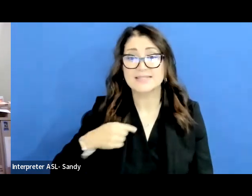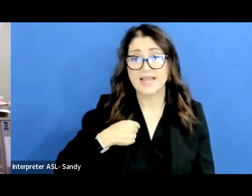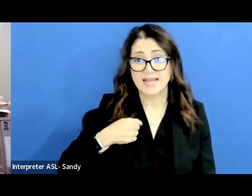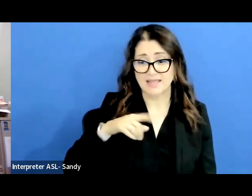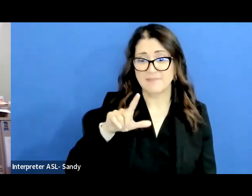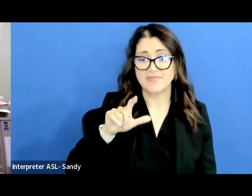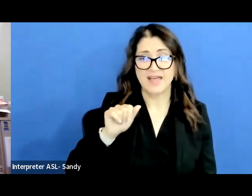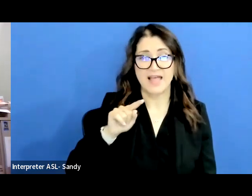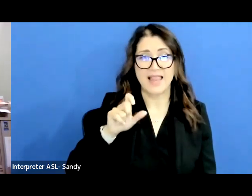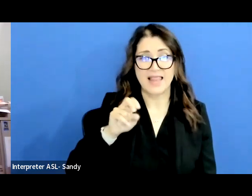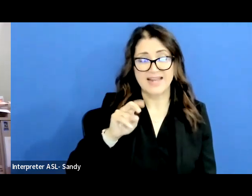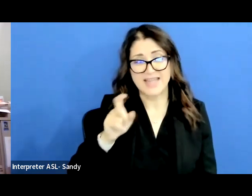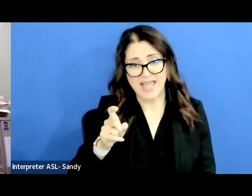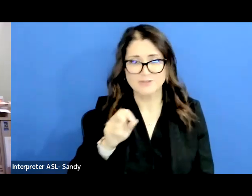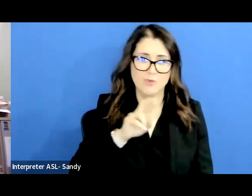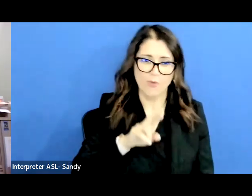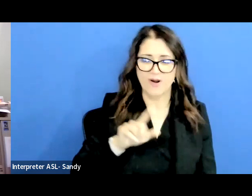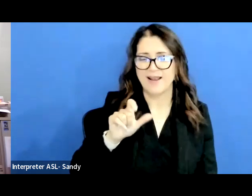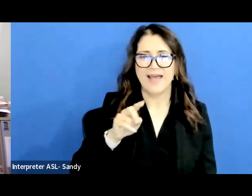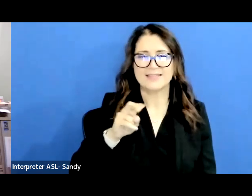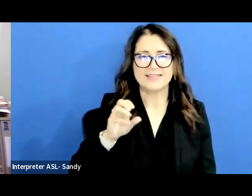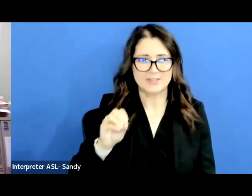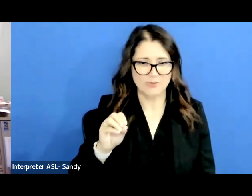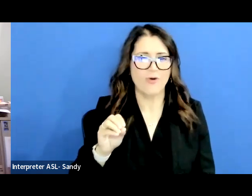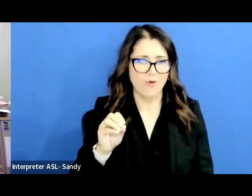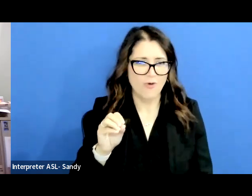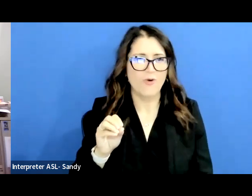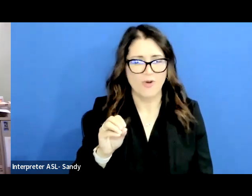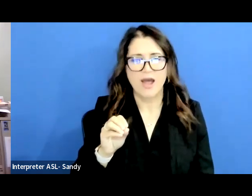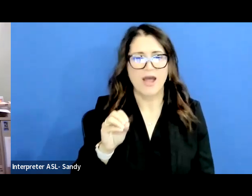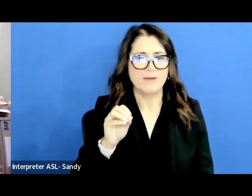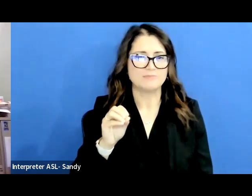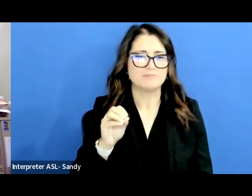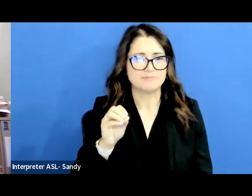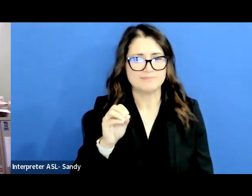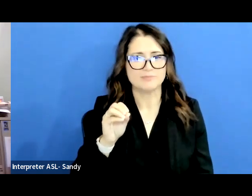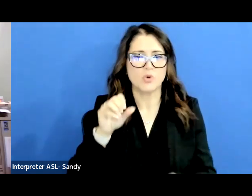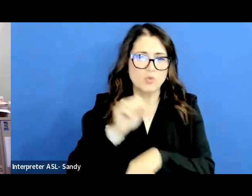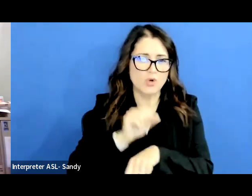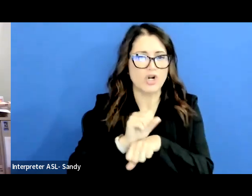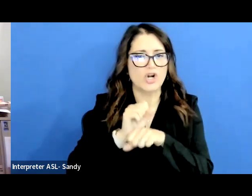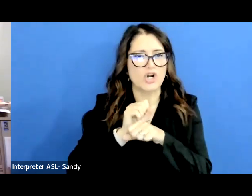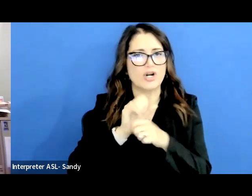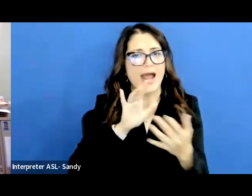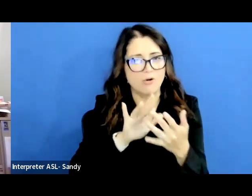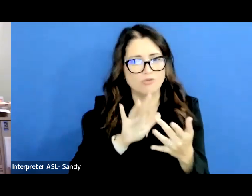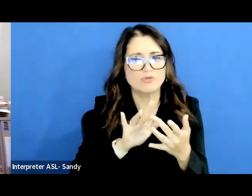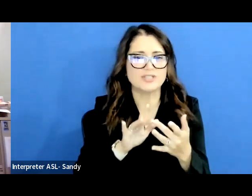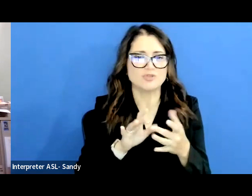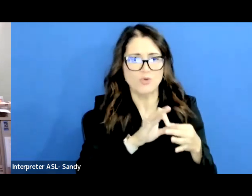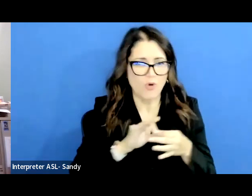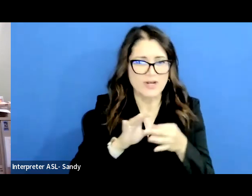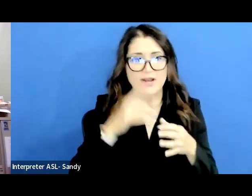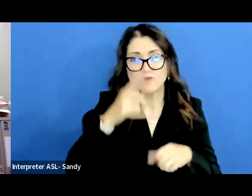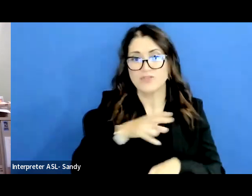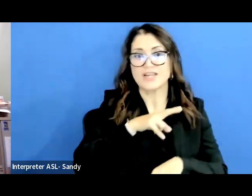Worker Outreach Coordinator for the National Agribility Project. And I'm